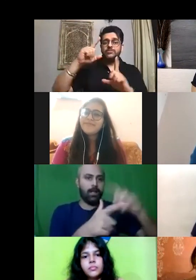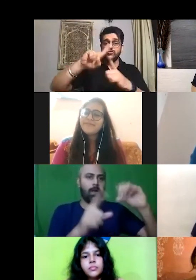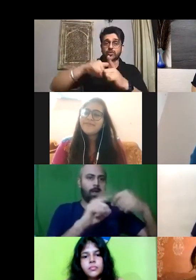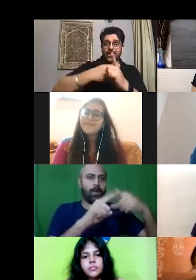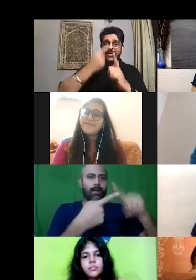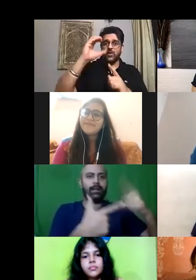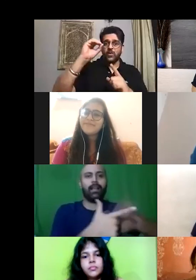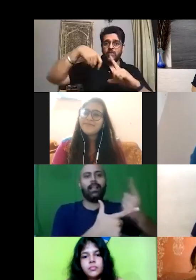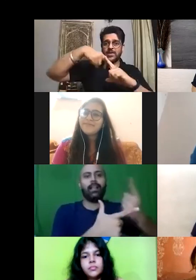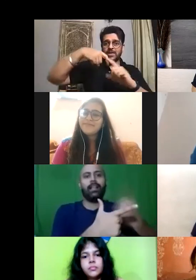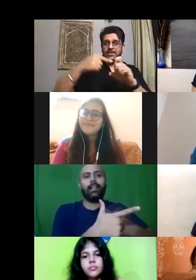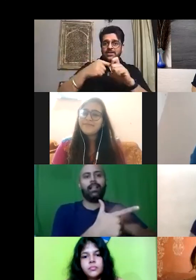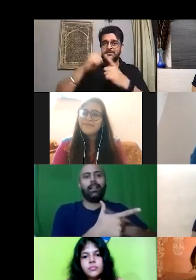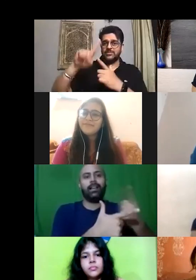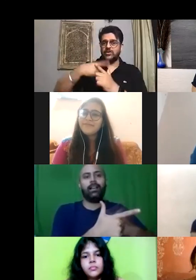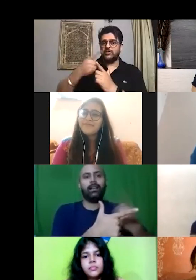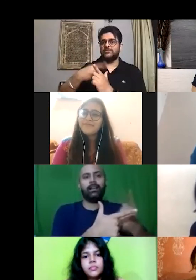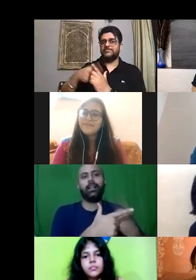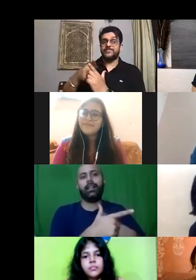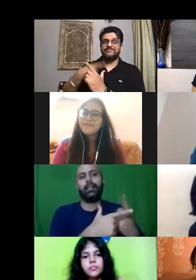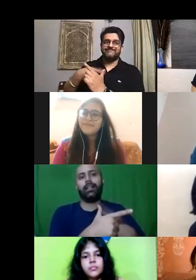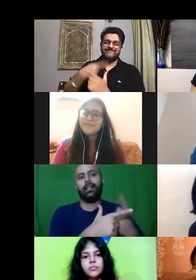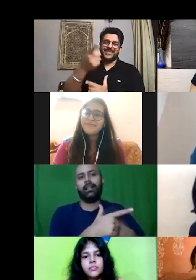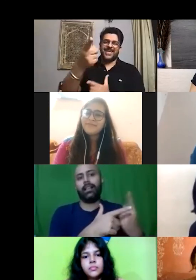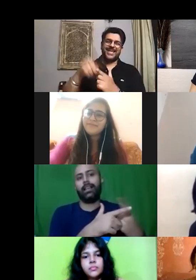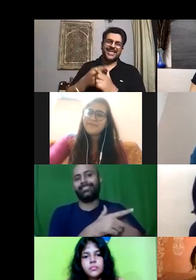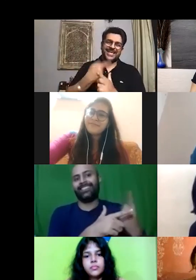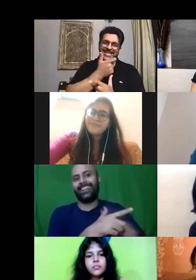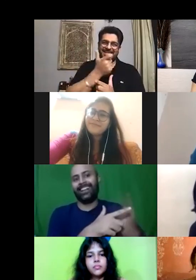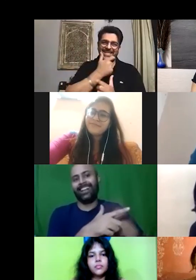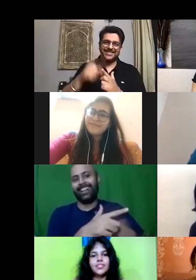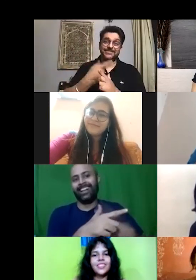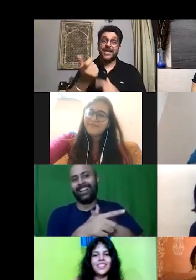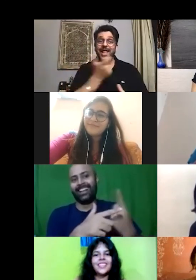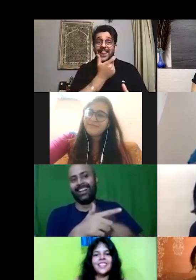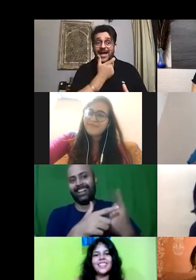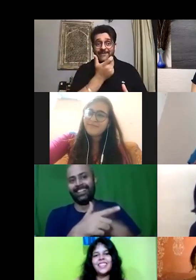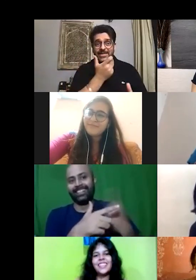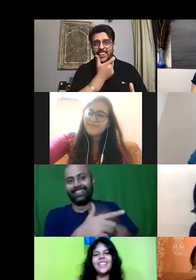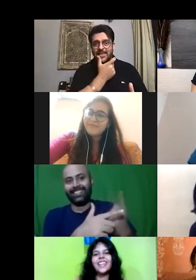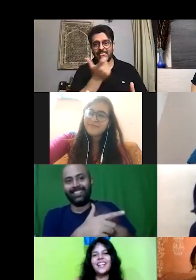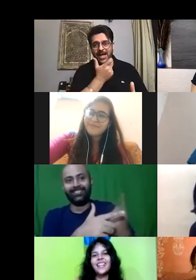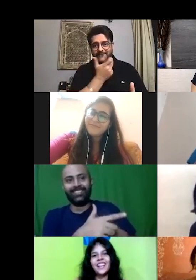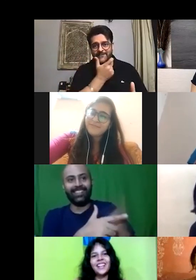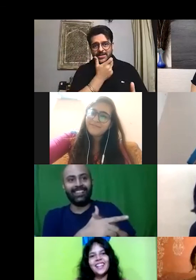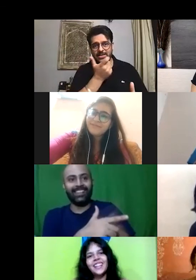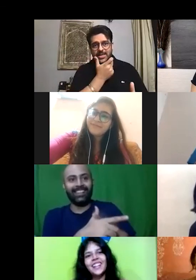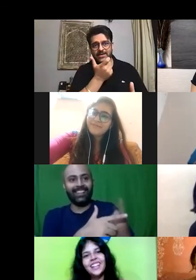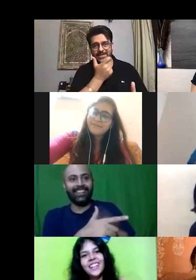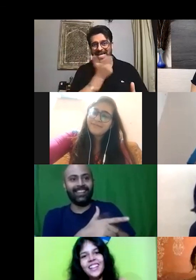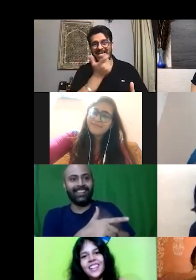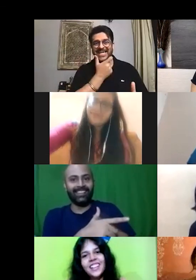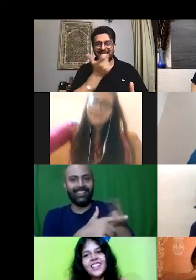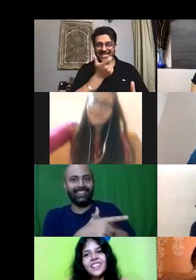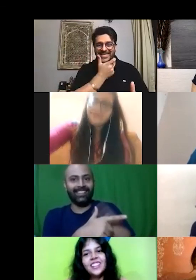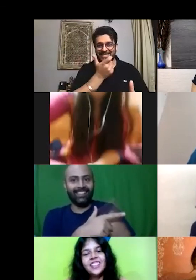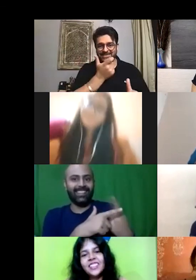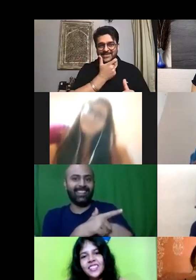Yeah, this was joke. Joke, joke. Haha, joke. And this is laugh.